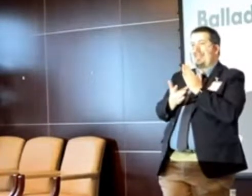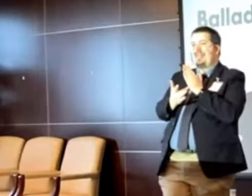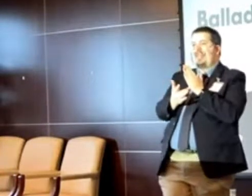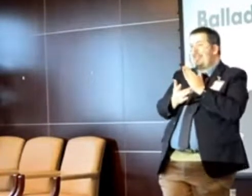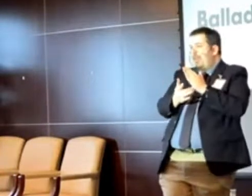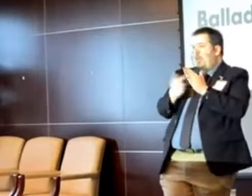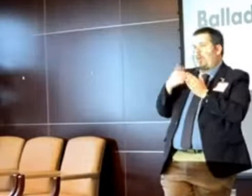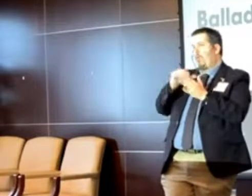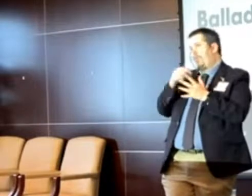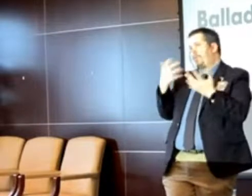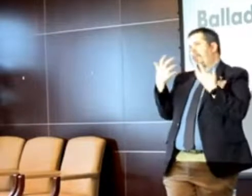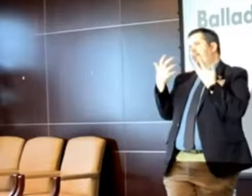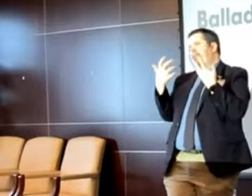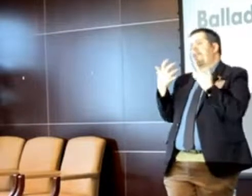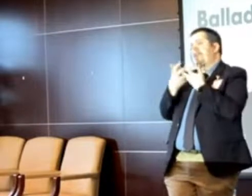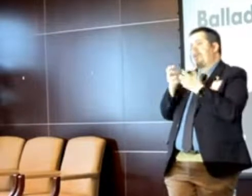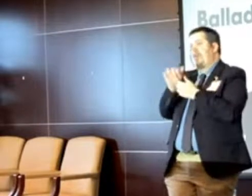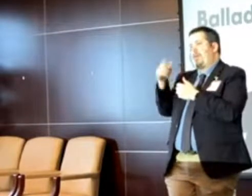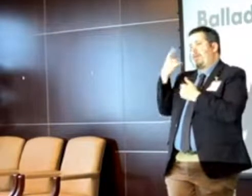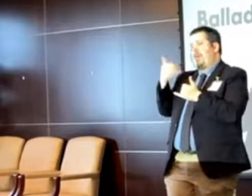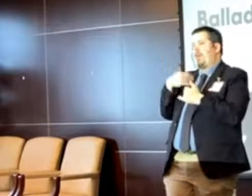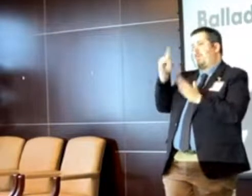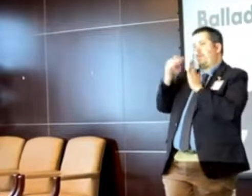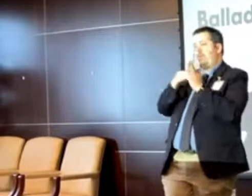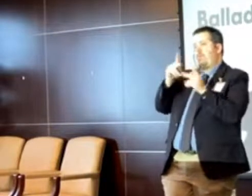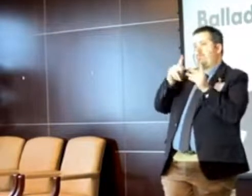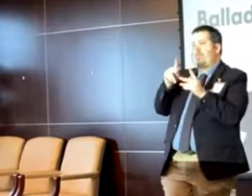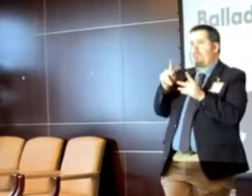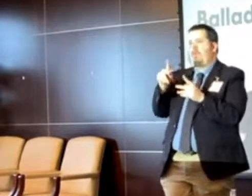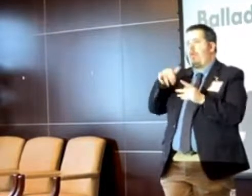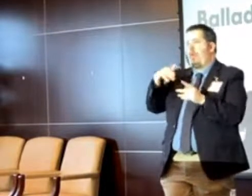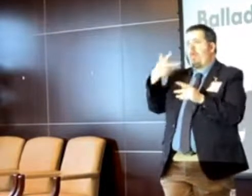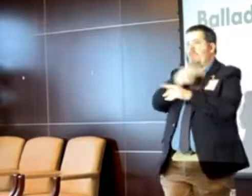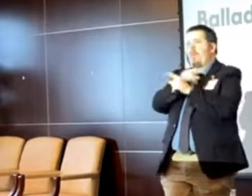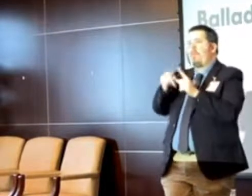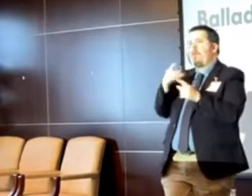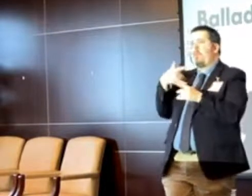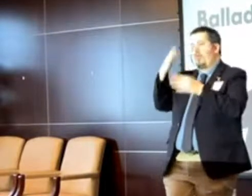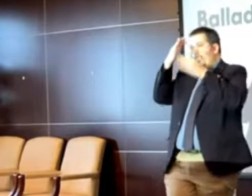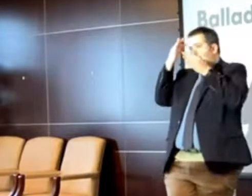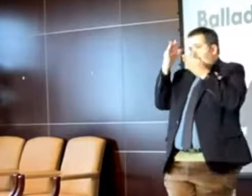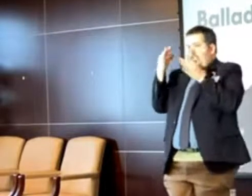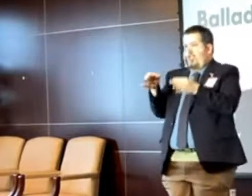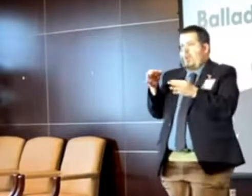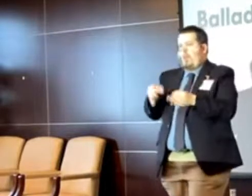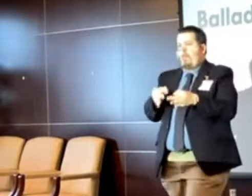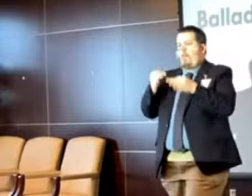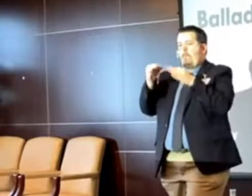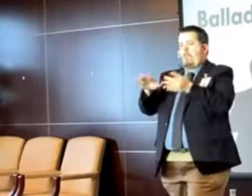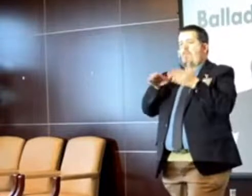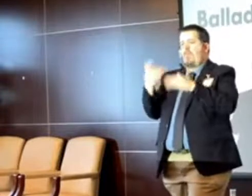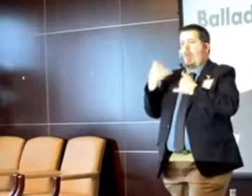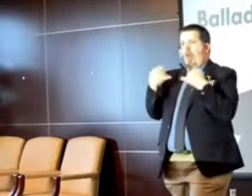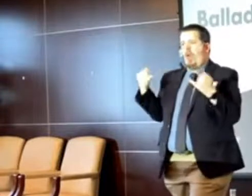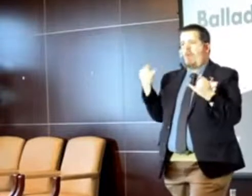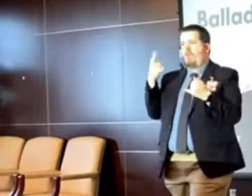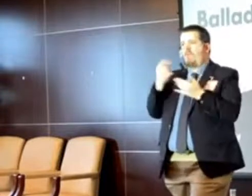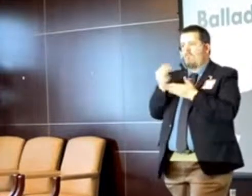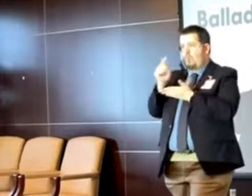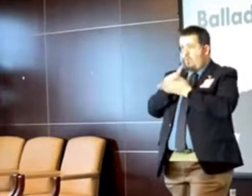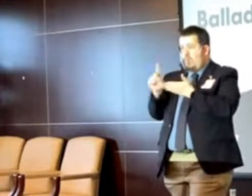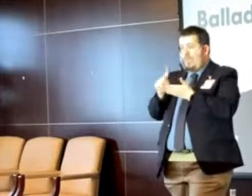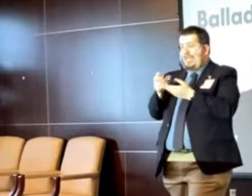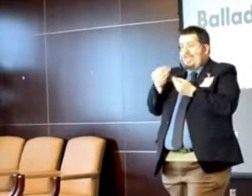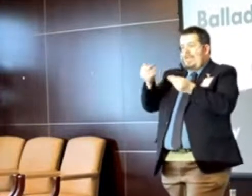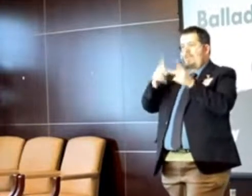of compliance because we still have 1,000 people that haven't been vaccinated. But we made a decision to postpone the deadline for a few weeks to